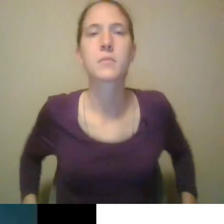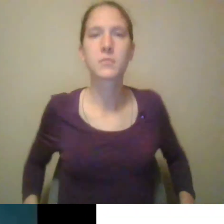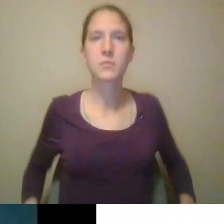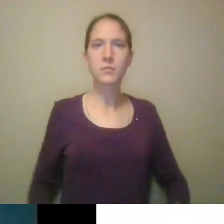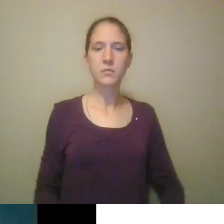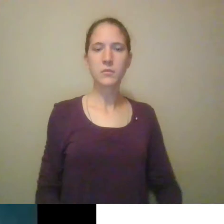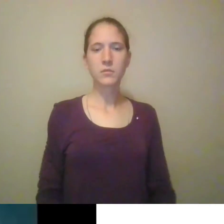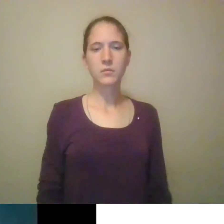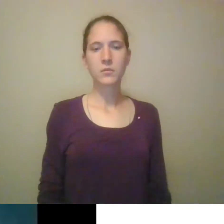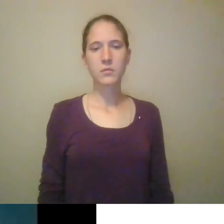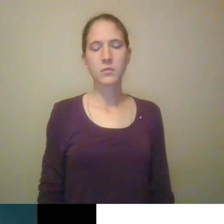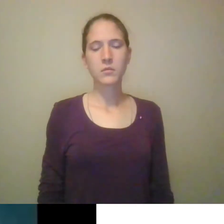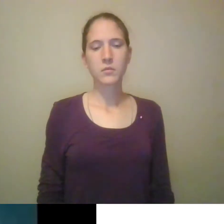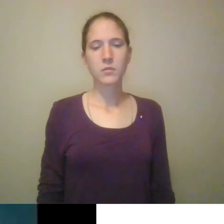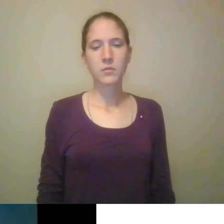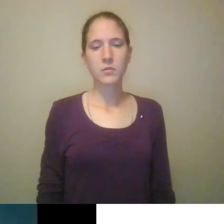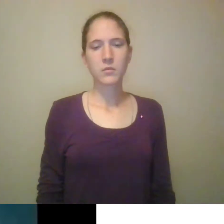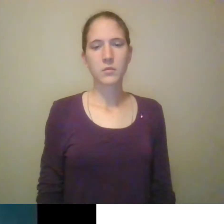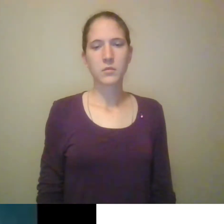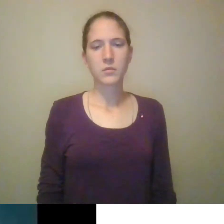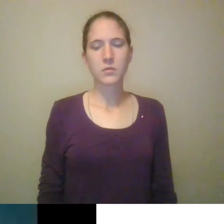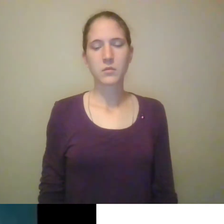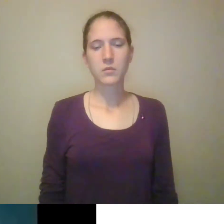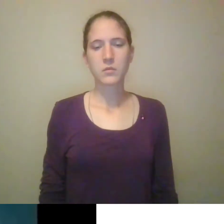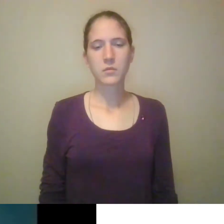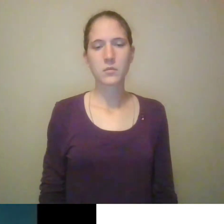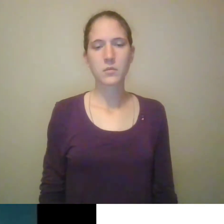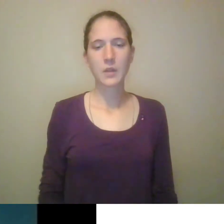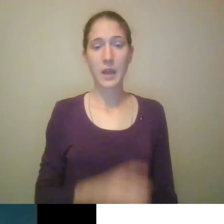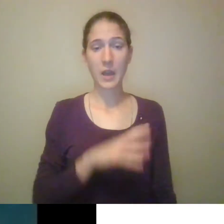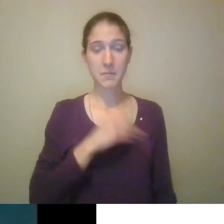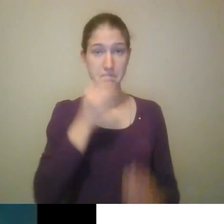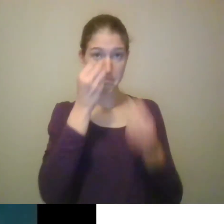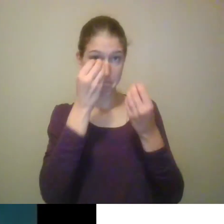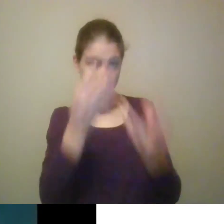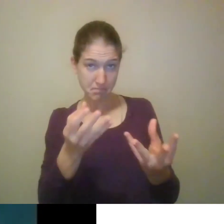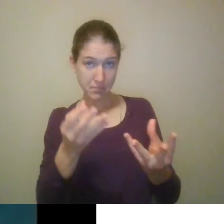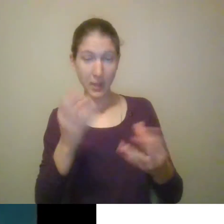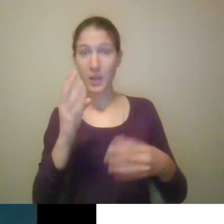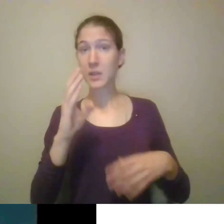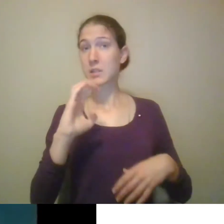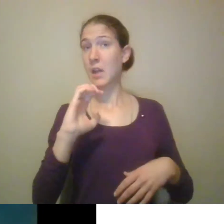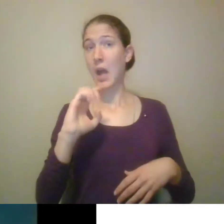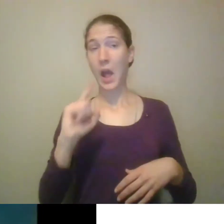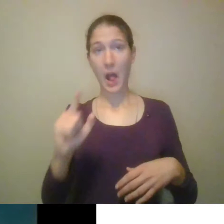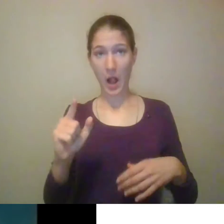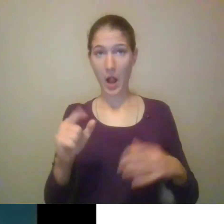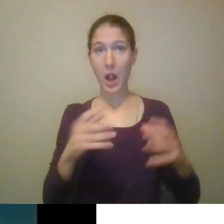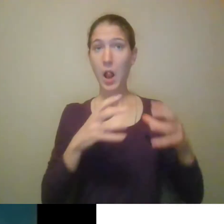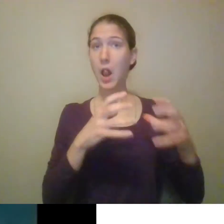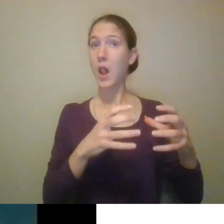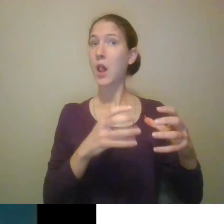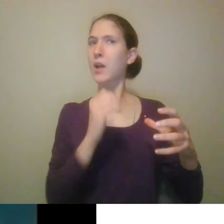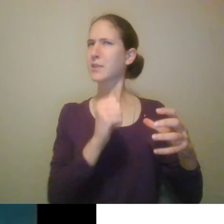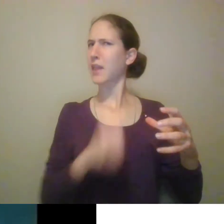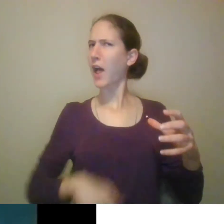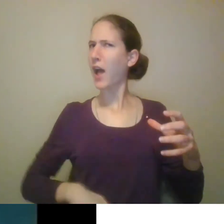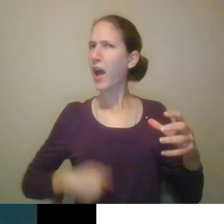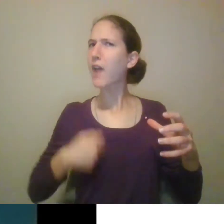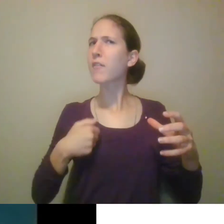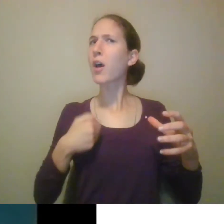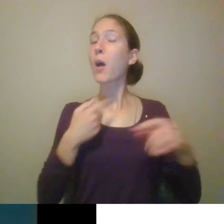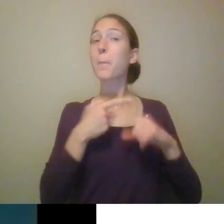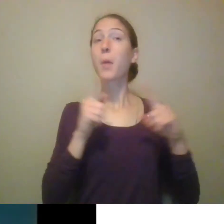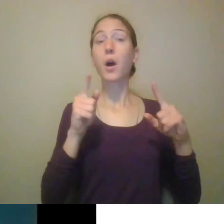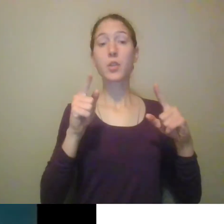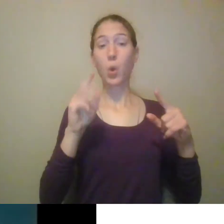the cell wall is not part of the living cell. Okay, the cell wall is non-living.